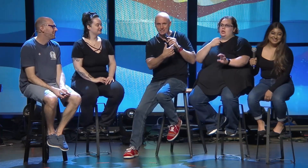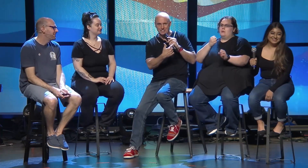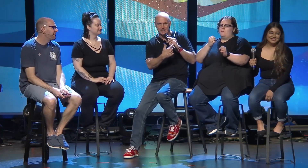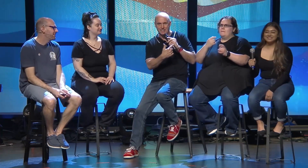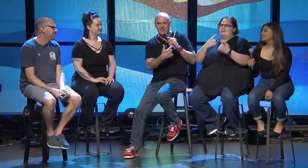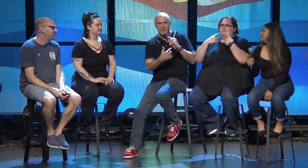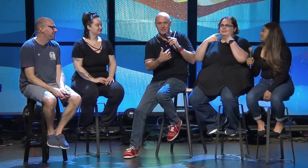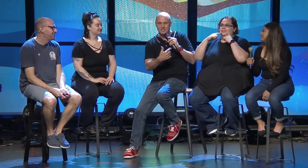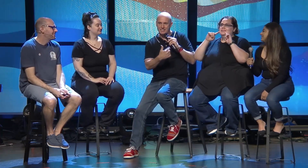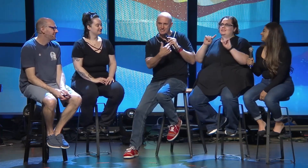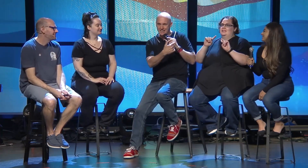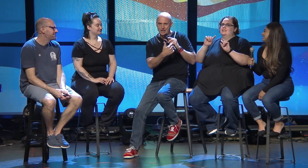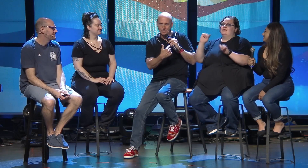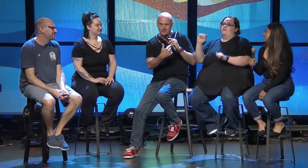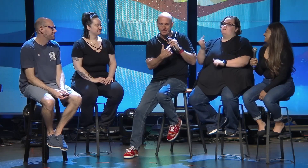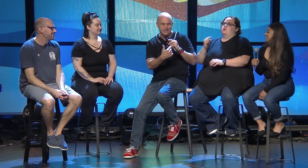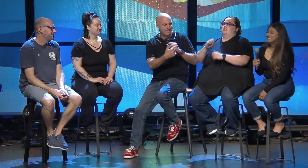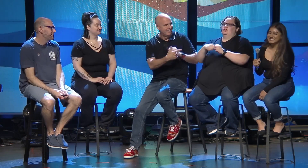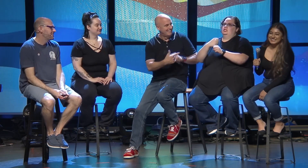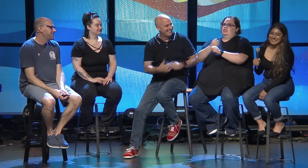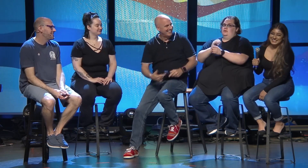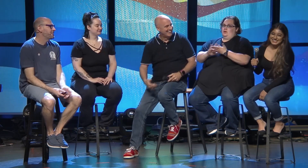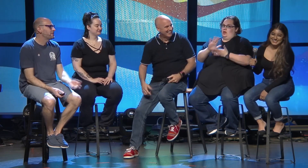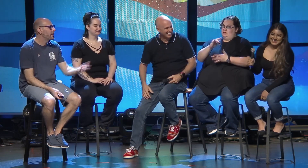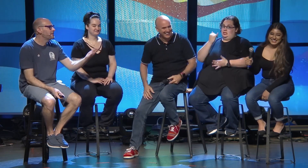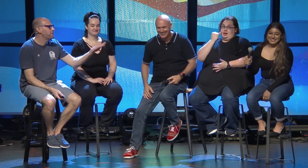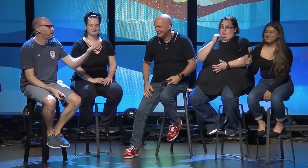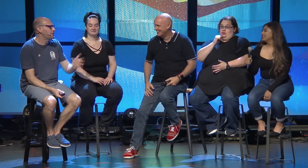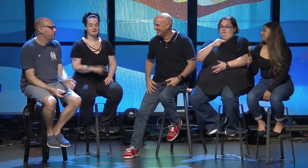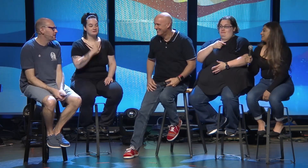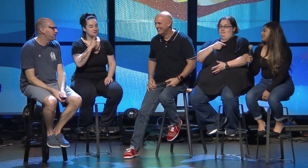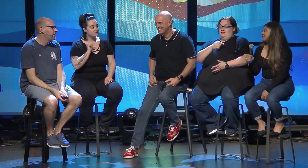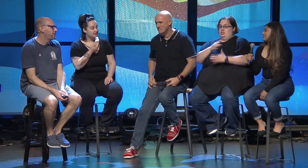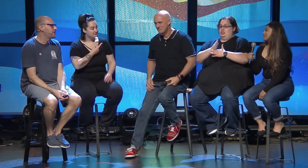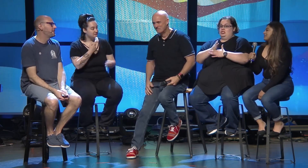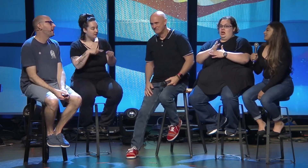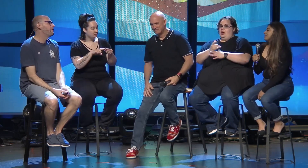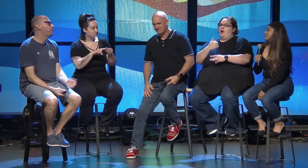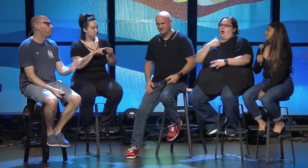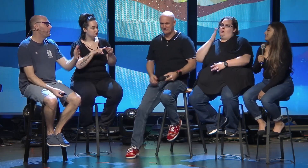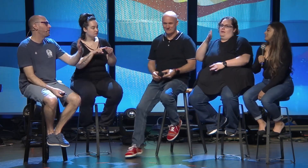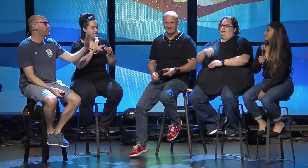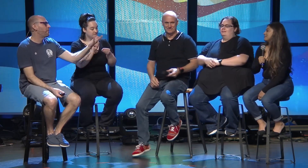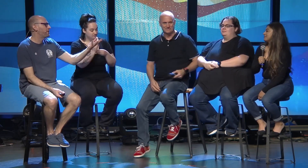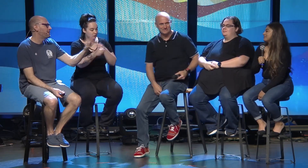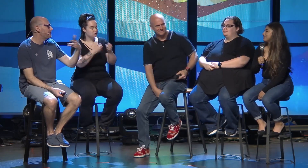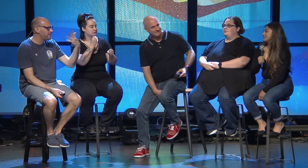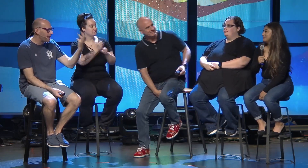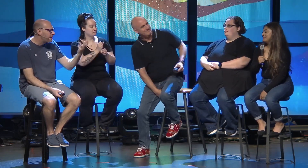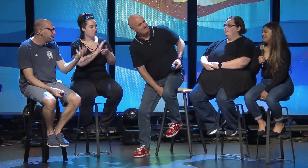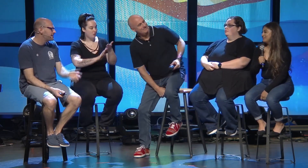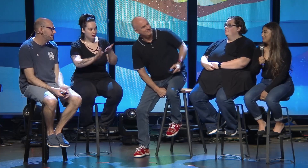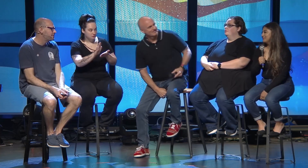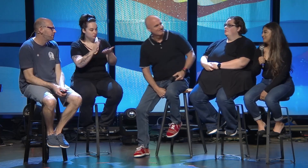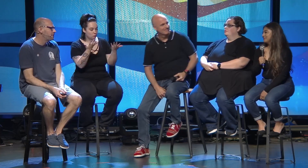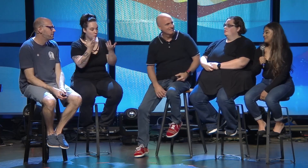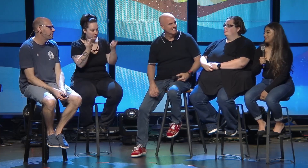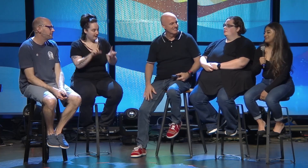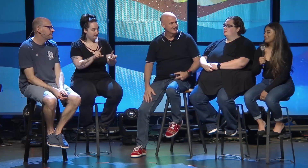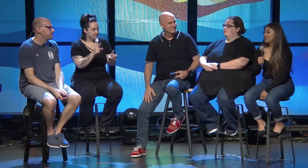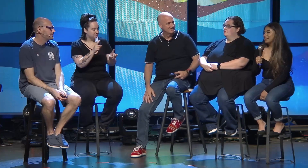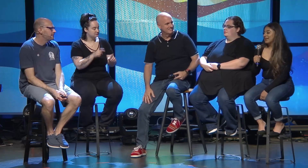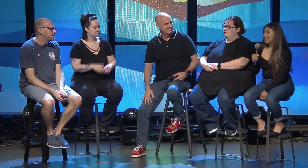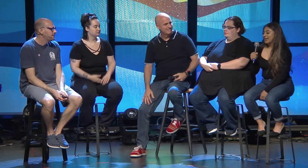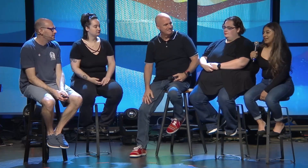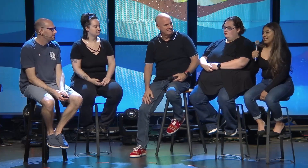which she better share. If she doesn't, I will. Yeah, so tell us about your first year of college and what's happened in that season for you.